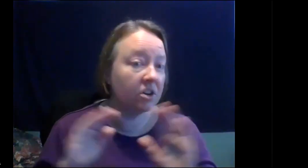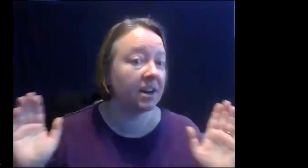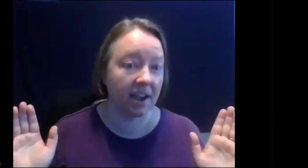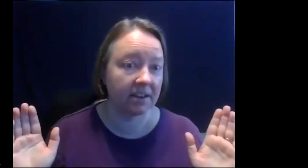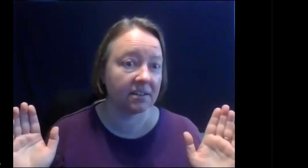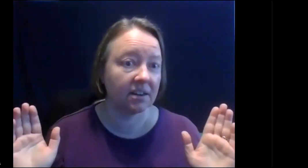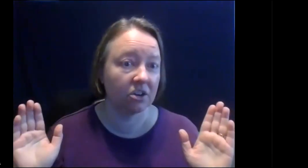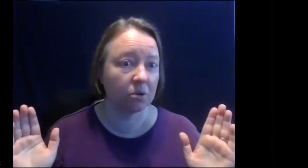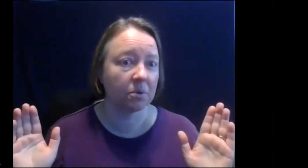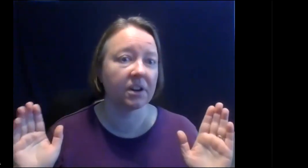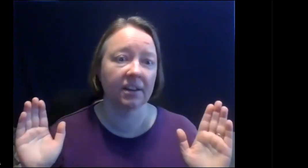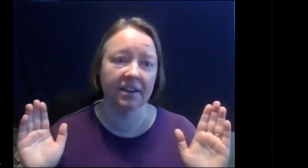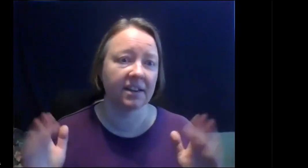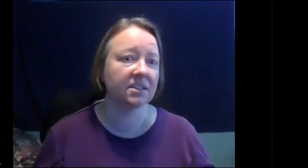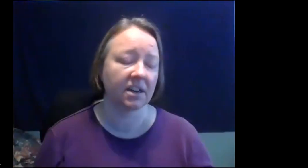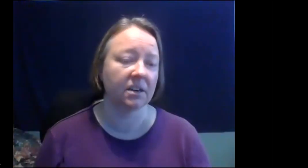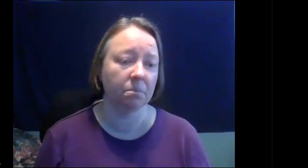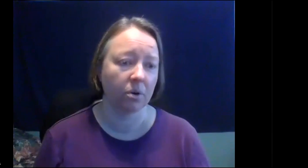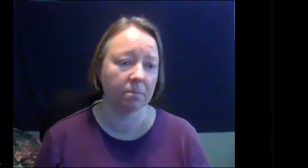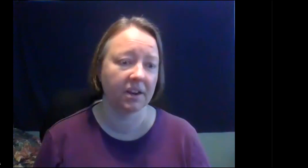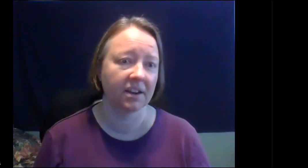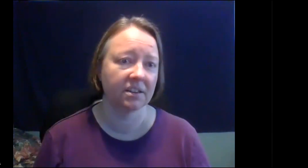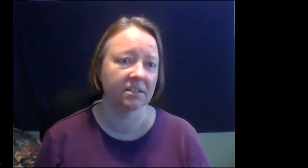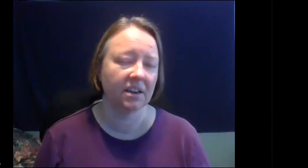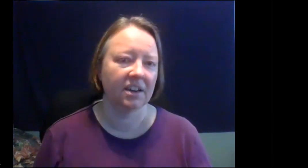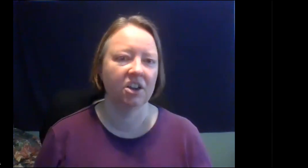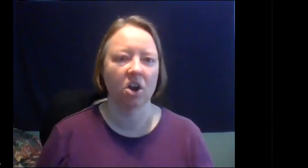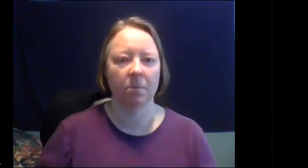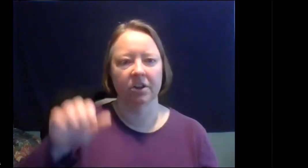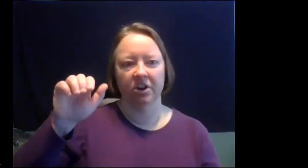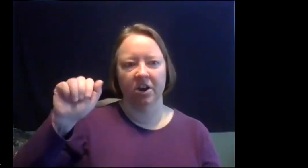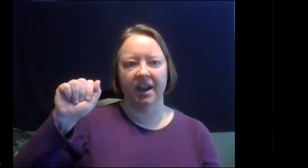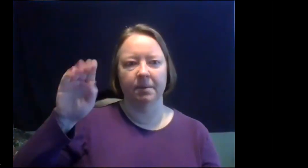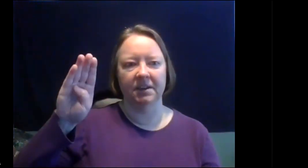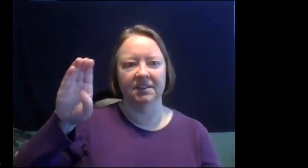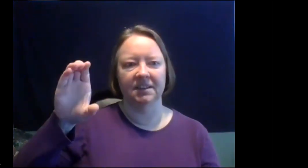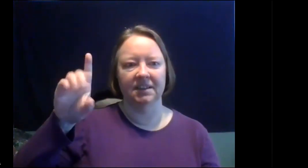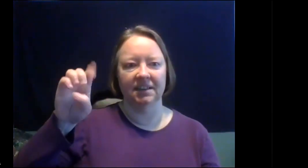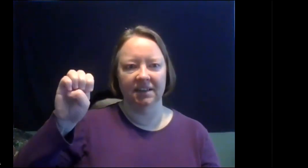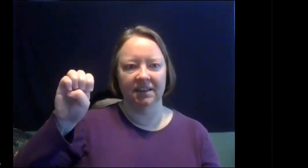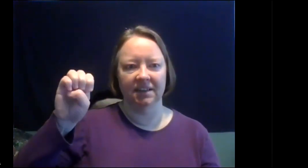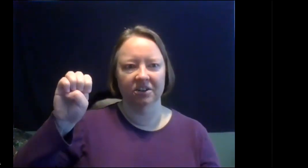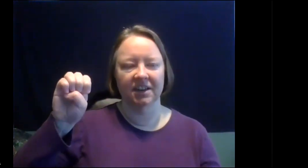could not interpret unless I studied more, because you know how we learned our A, B, C, D, E here